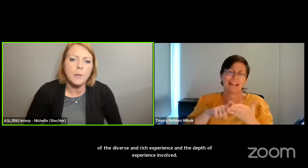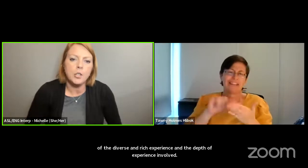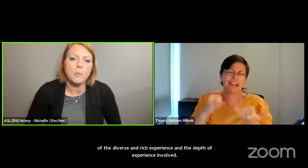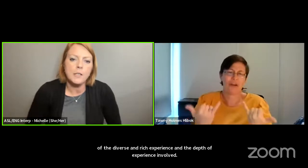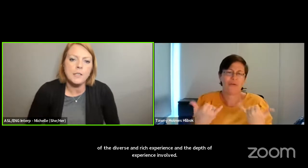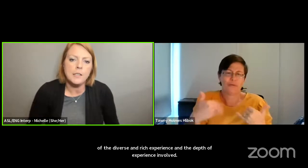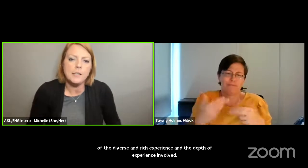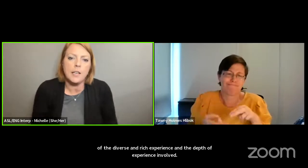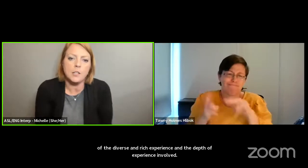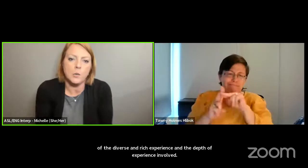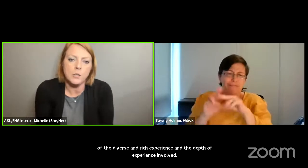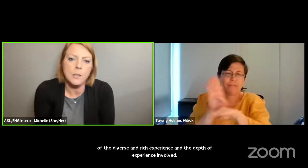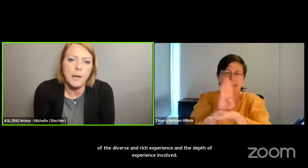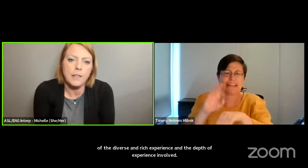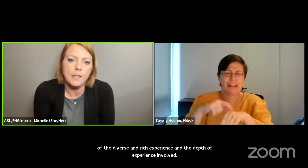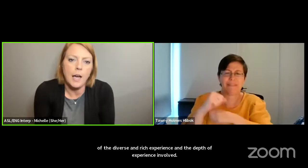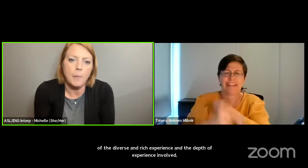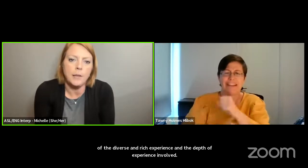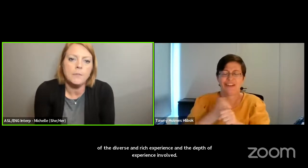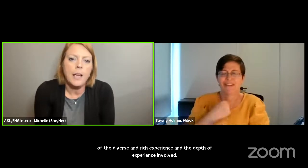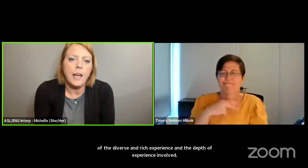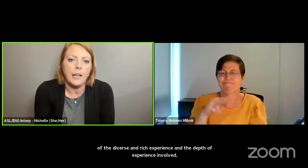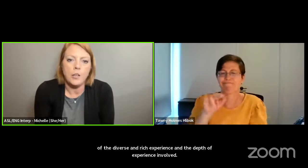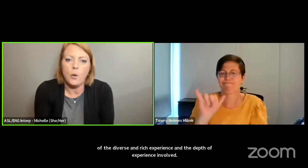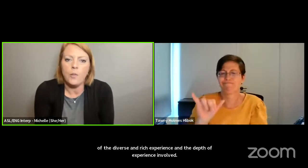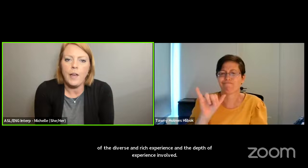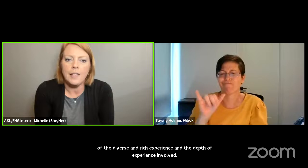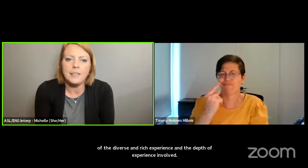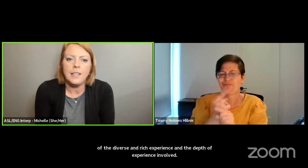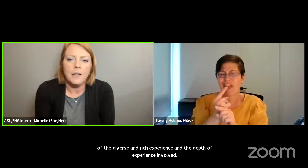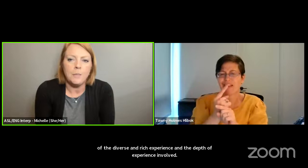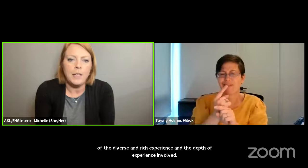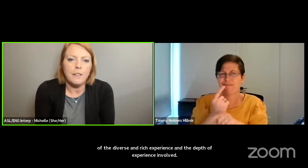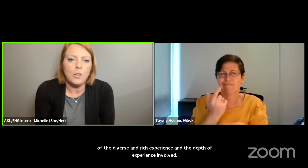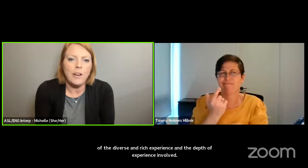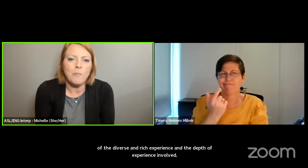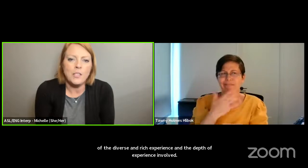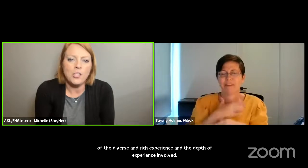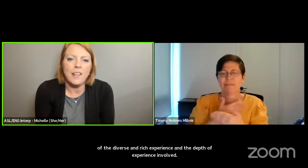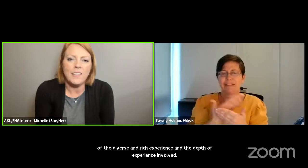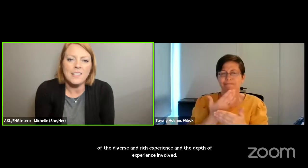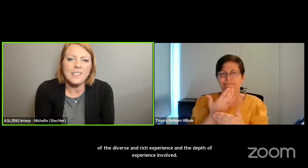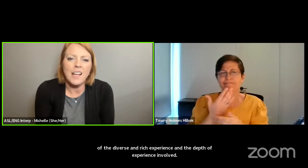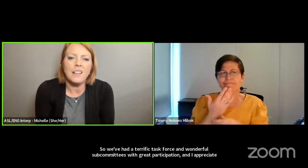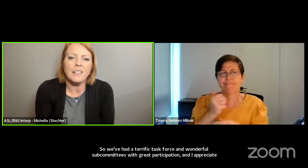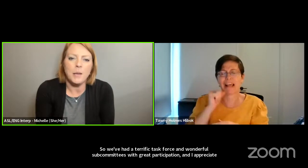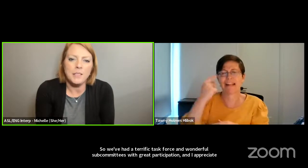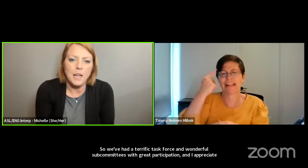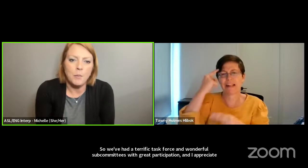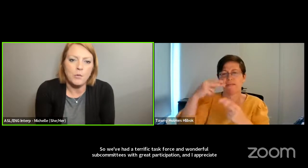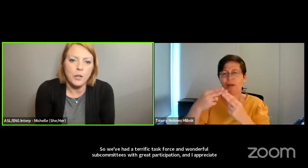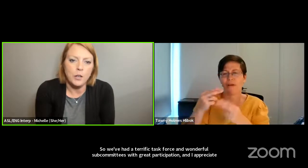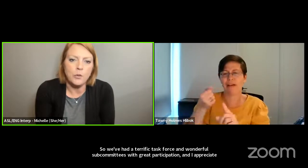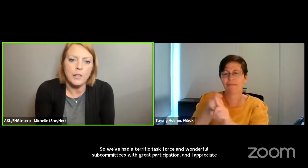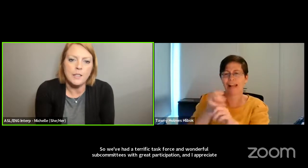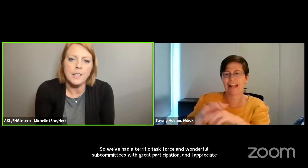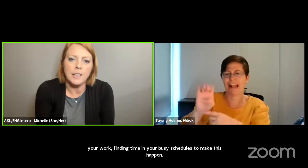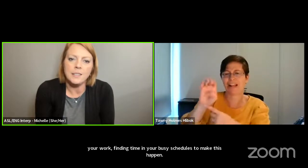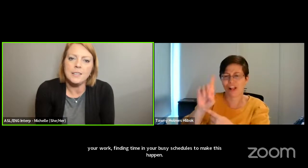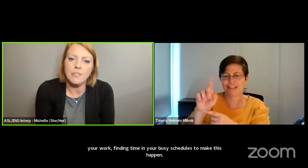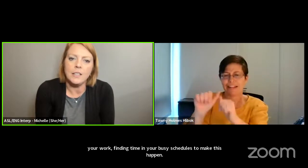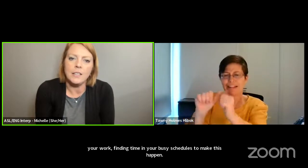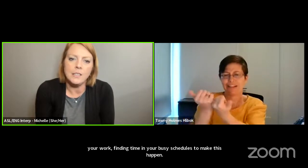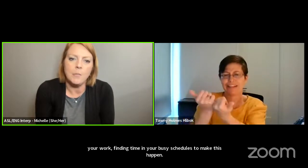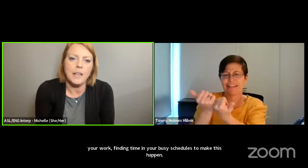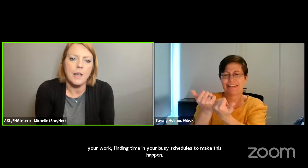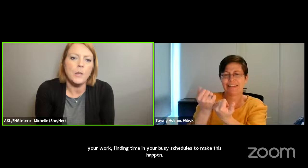finding time in your busy schedules to make this happen. I know that many of you have mentioned that this is not the best time of year for this, and